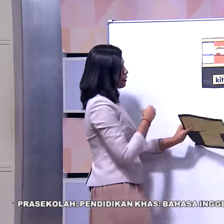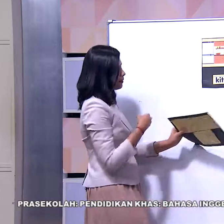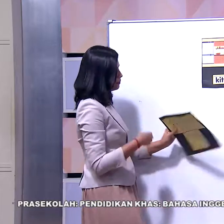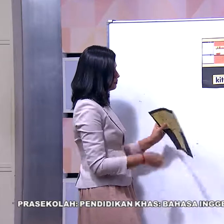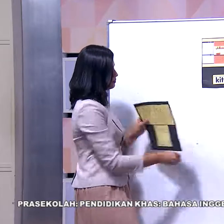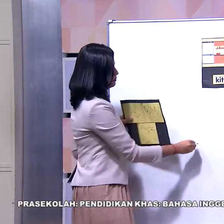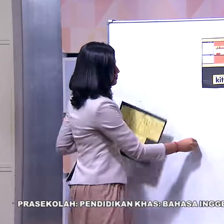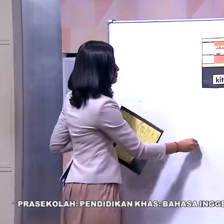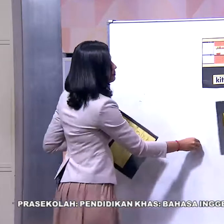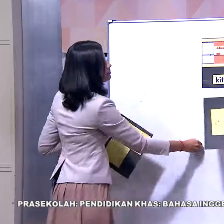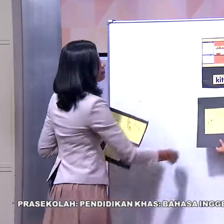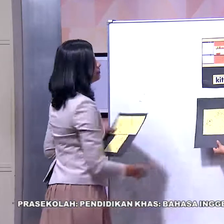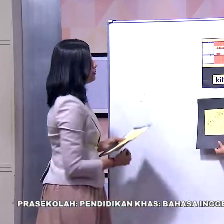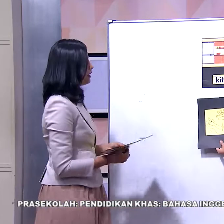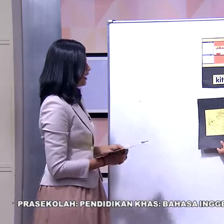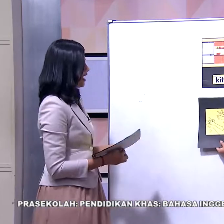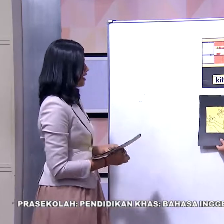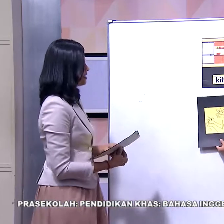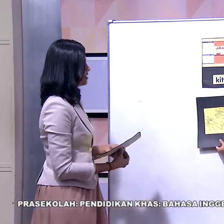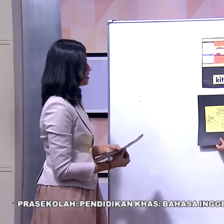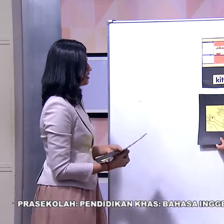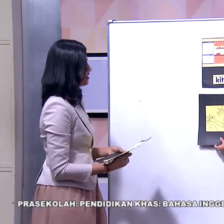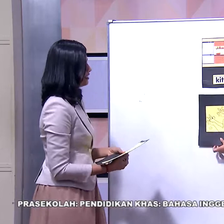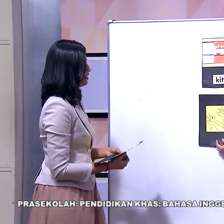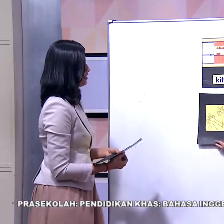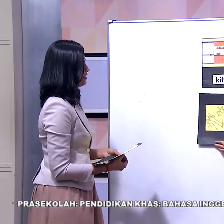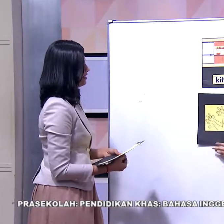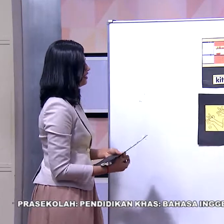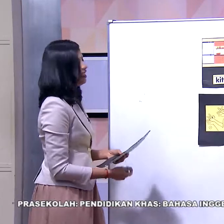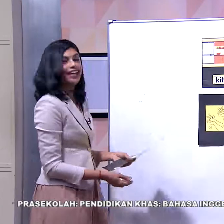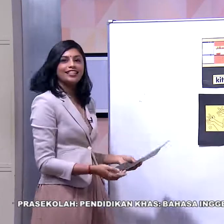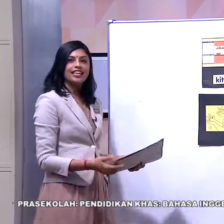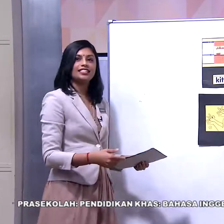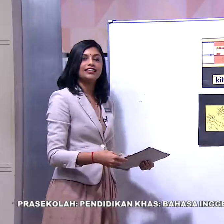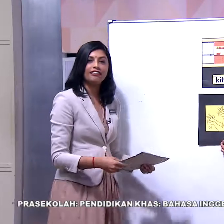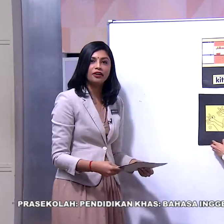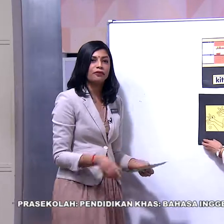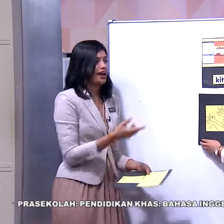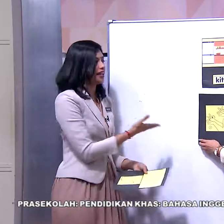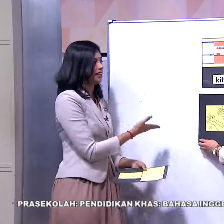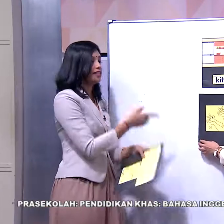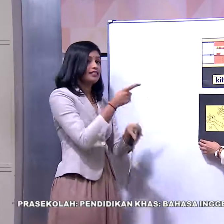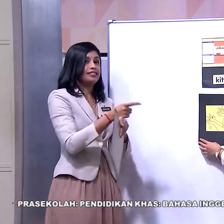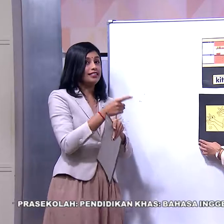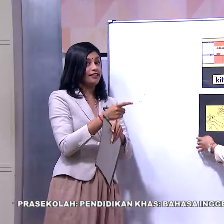Okay, so I will replace with this one. Yes. For the kitchen. Yes, that is the correct one. This is the correct